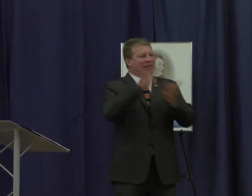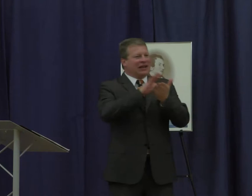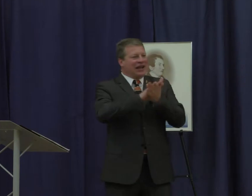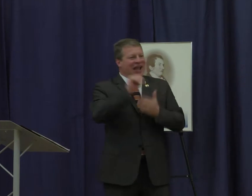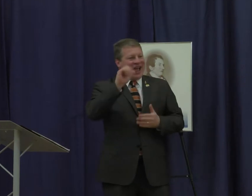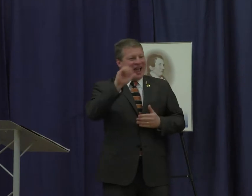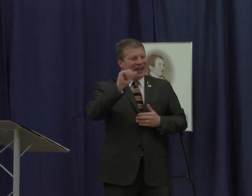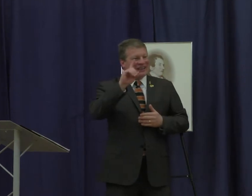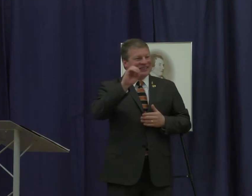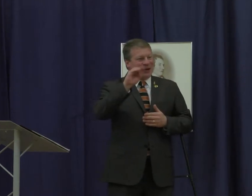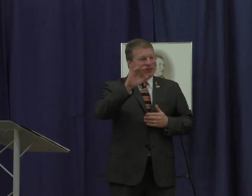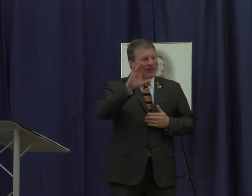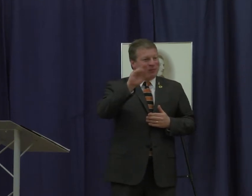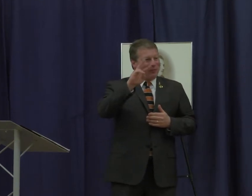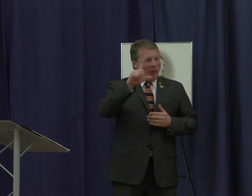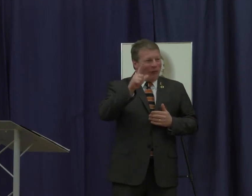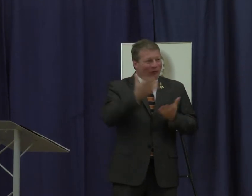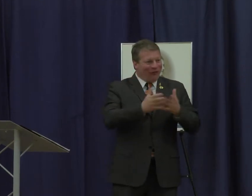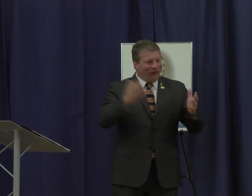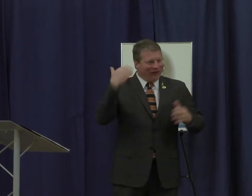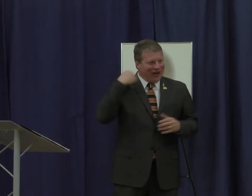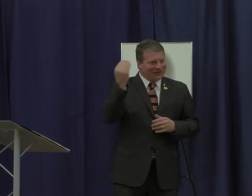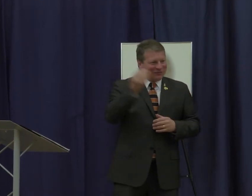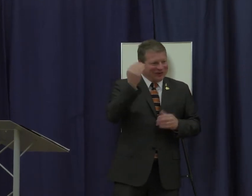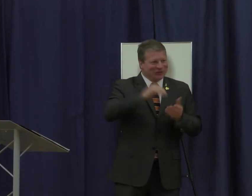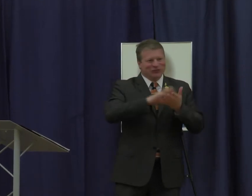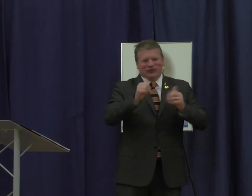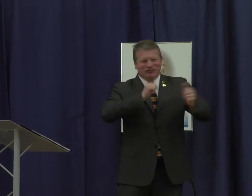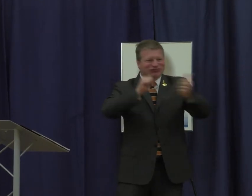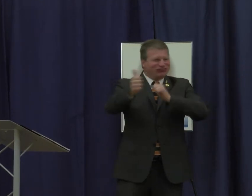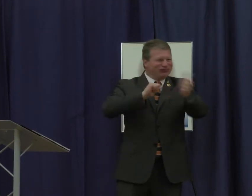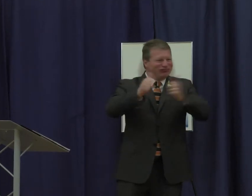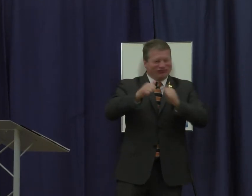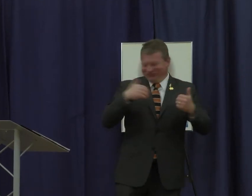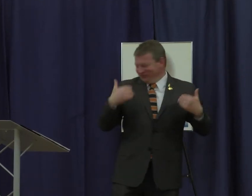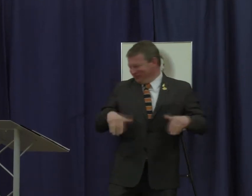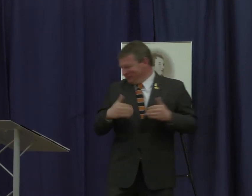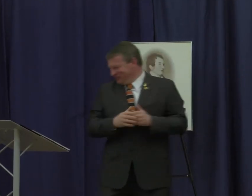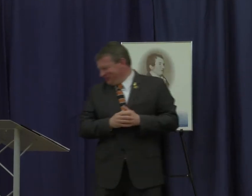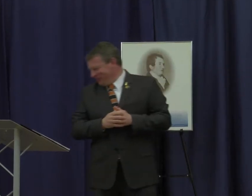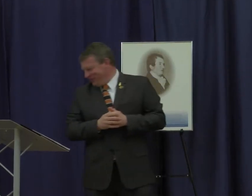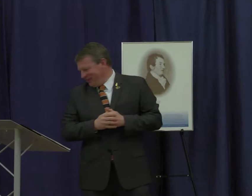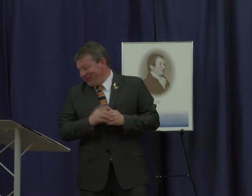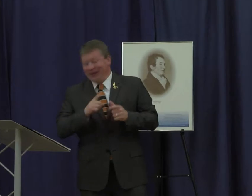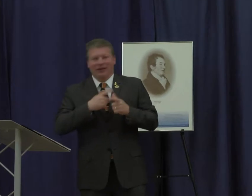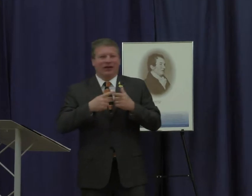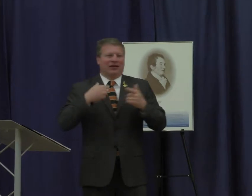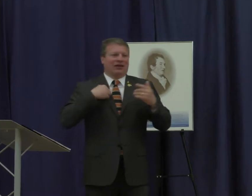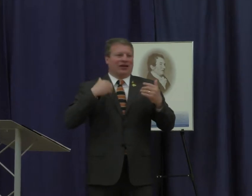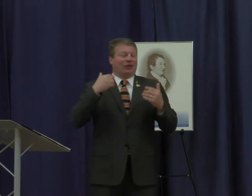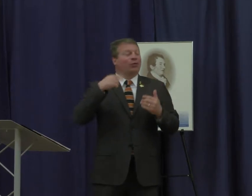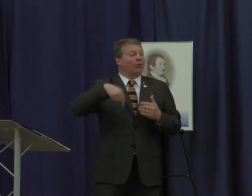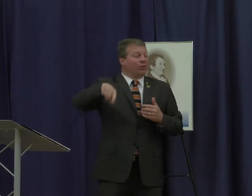We started with the very exciting Academic Bowl on Monday. It was a great competition.